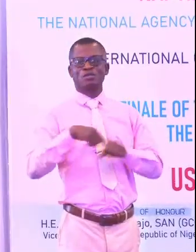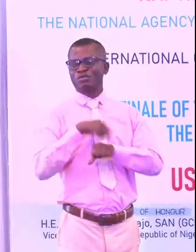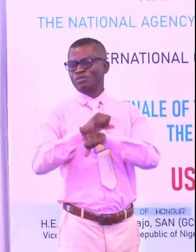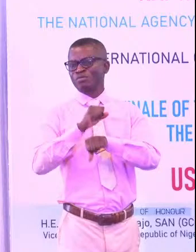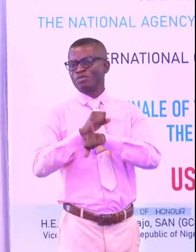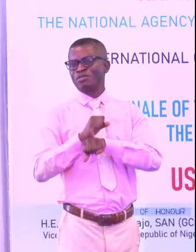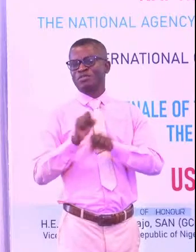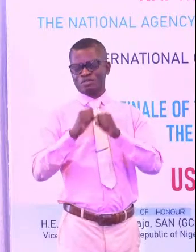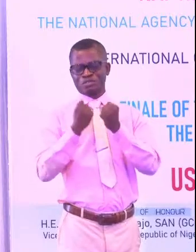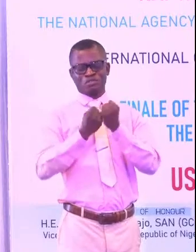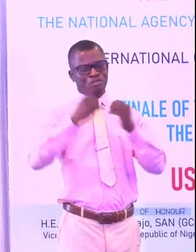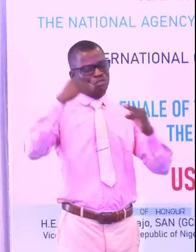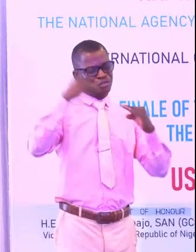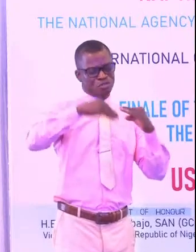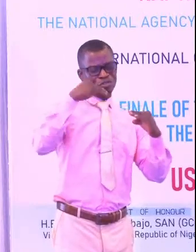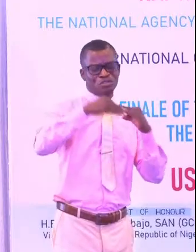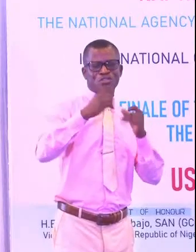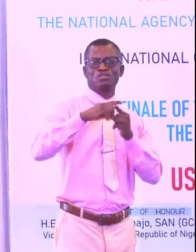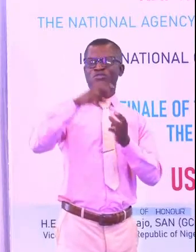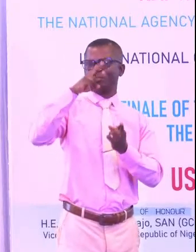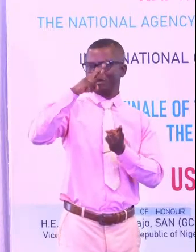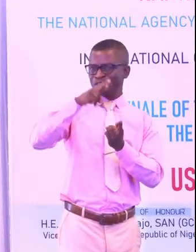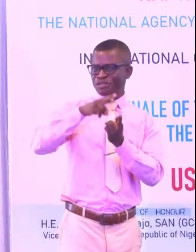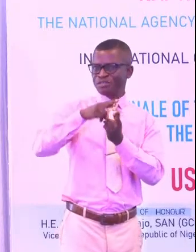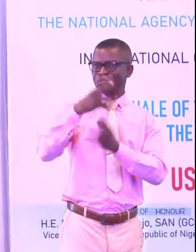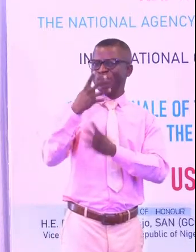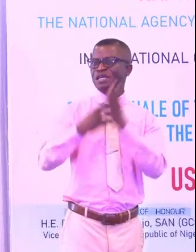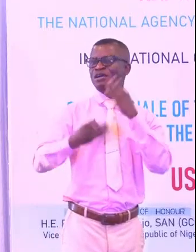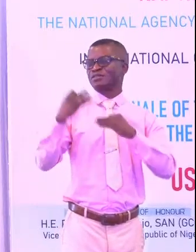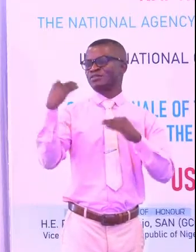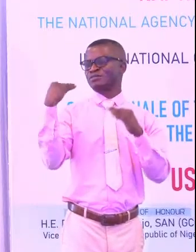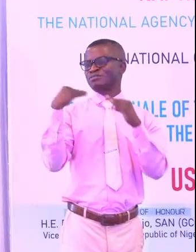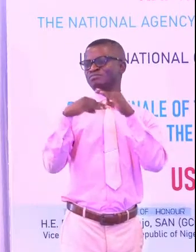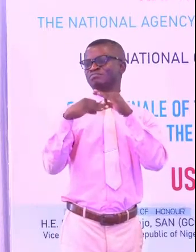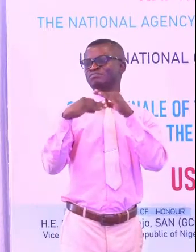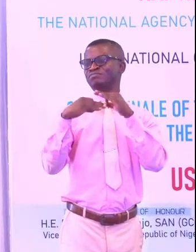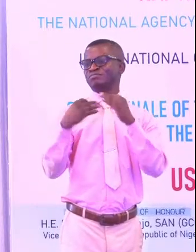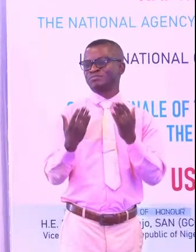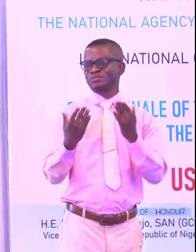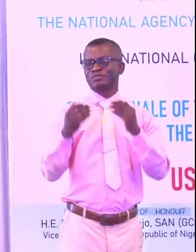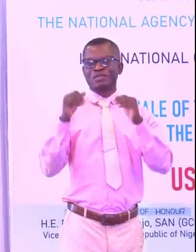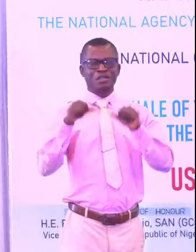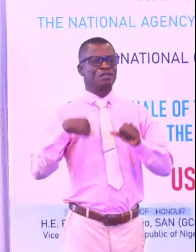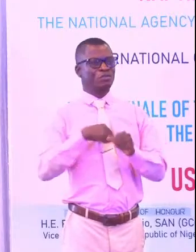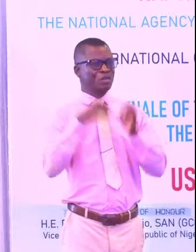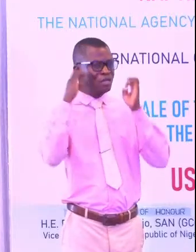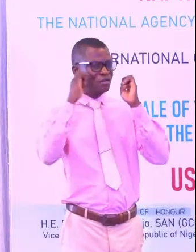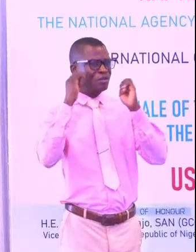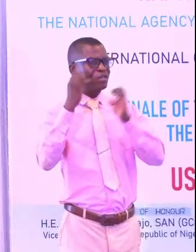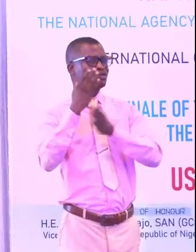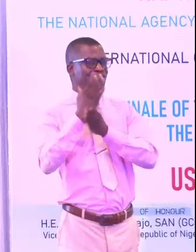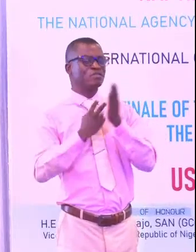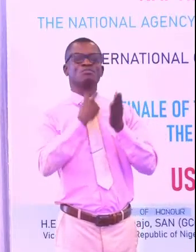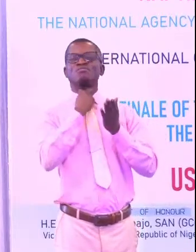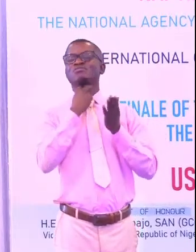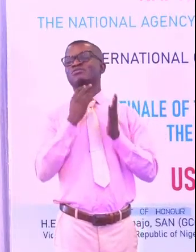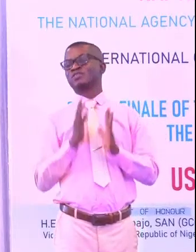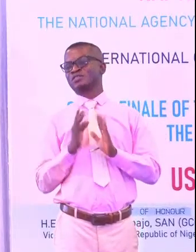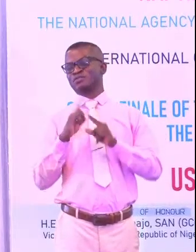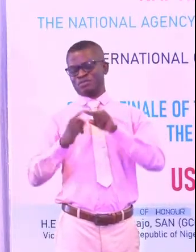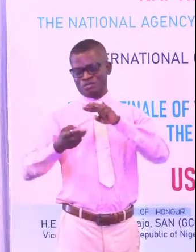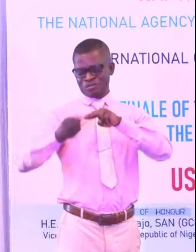justice to reduce inequality? Can we educate potential victims to increase